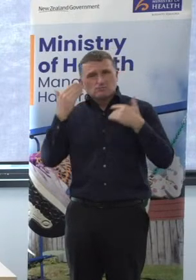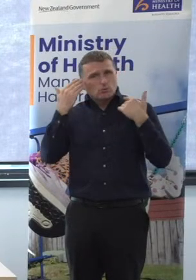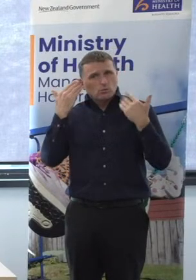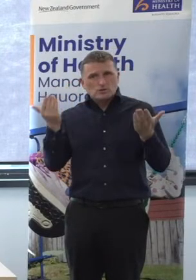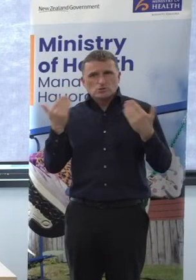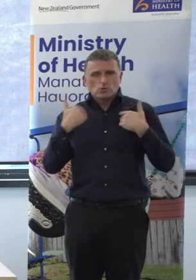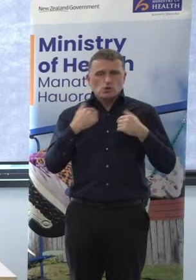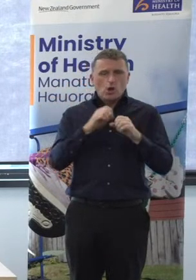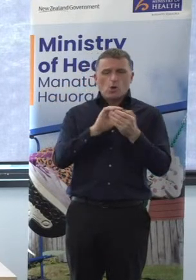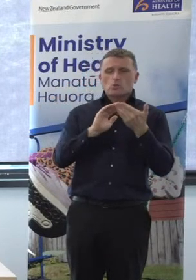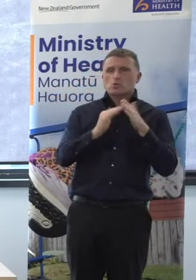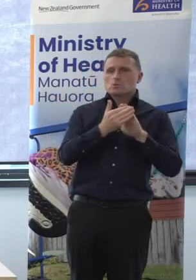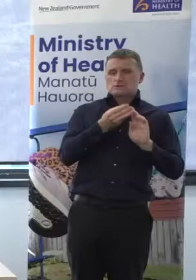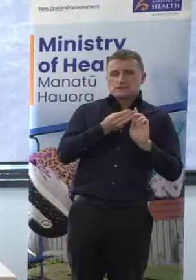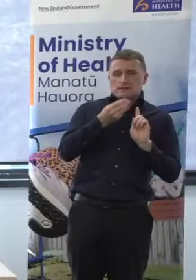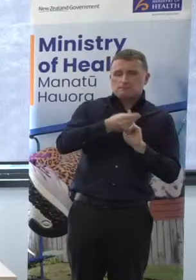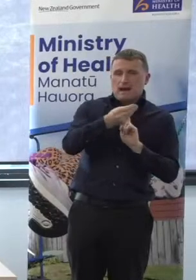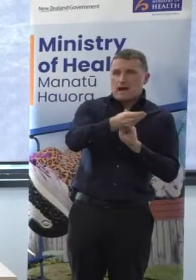community transmission.